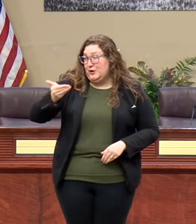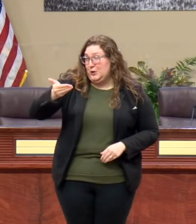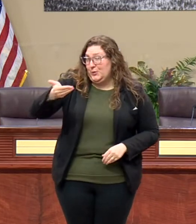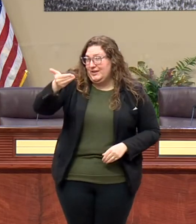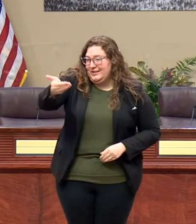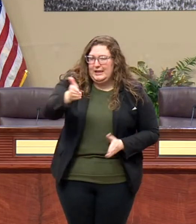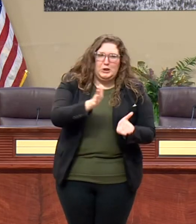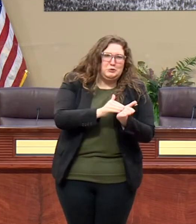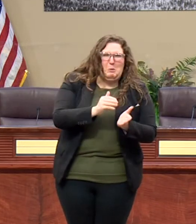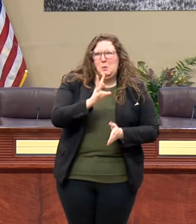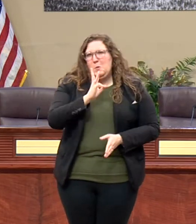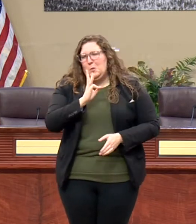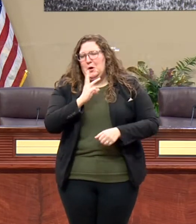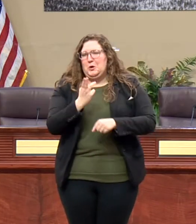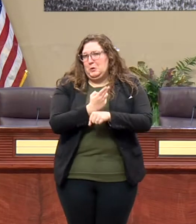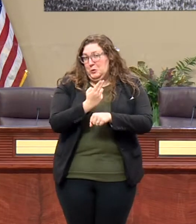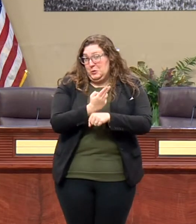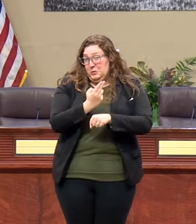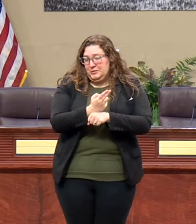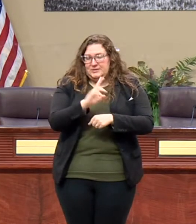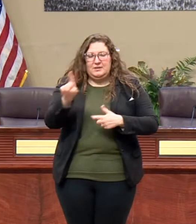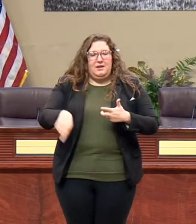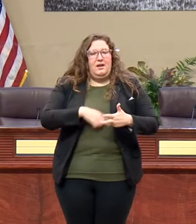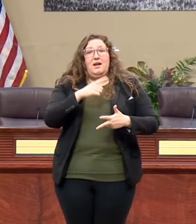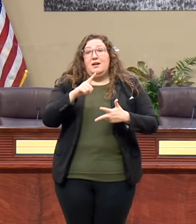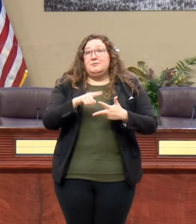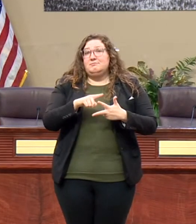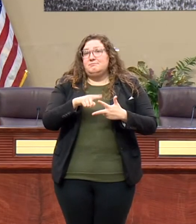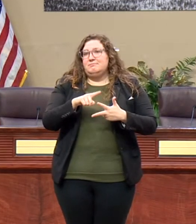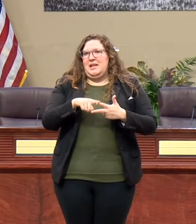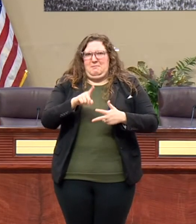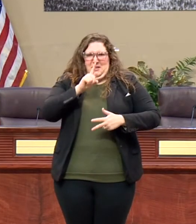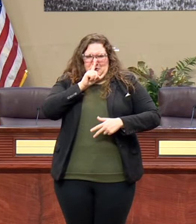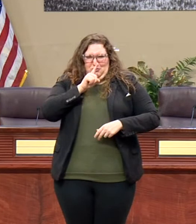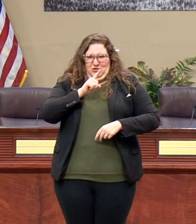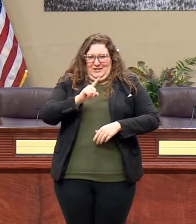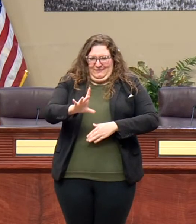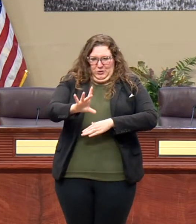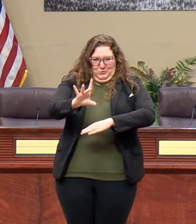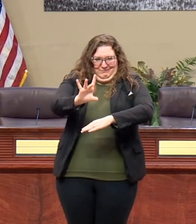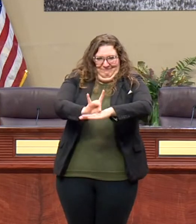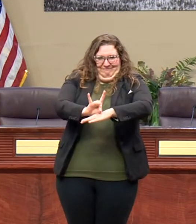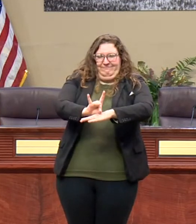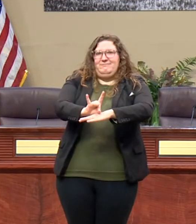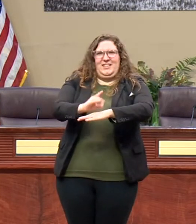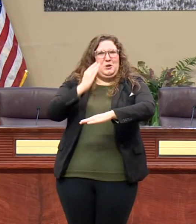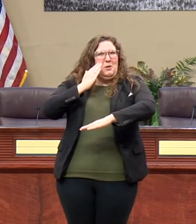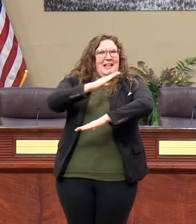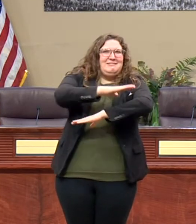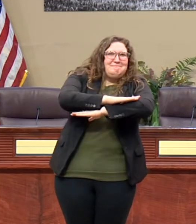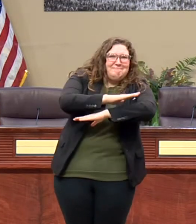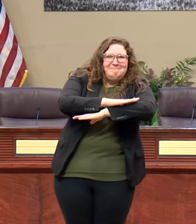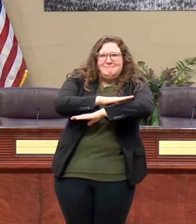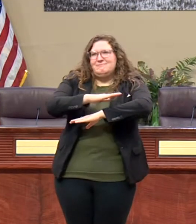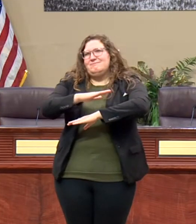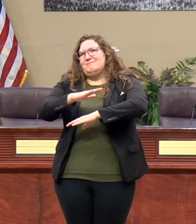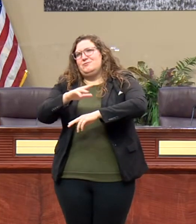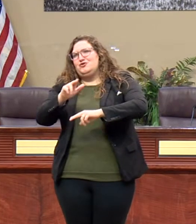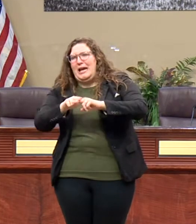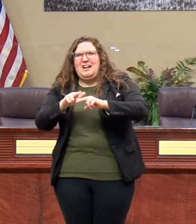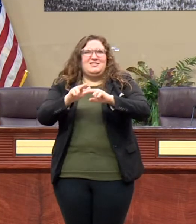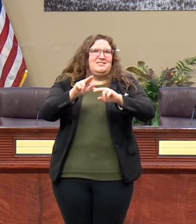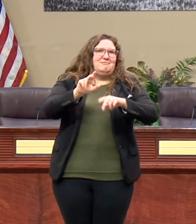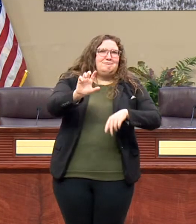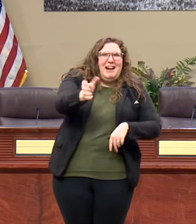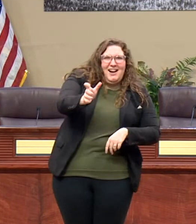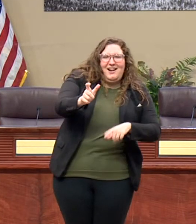soap and water, making it a habit of cleaning and disinfecting commonly used surfaces, and wearing our mask and watching our distance